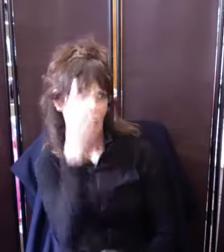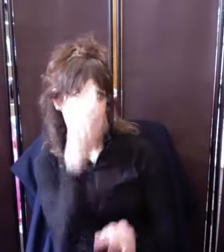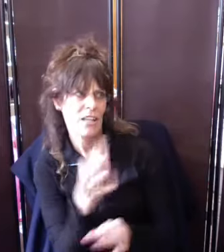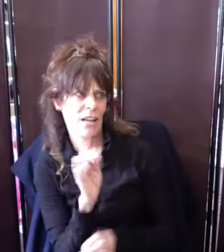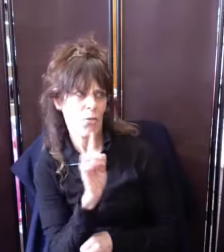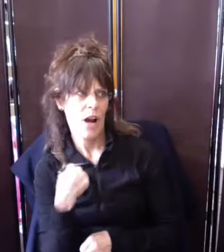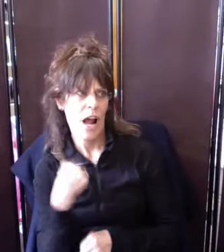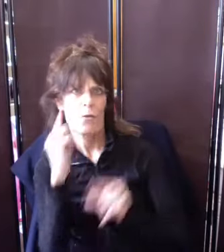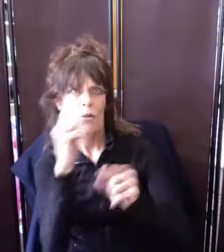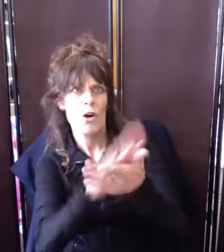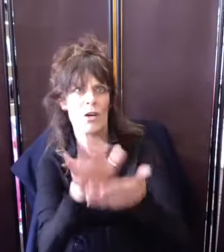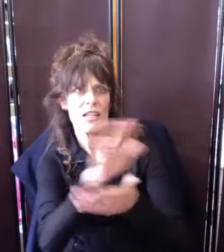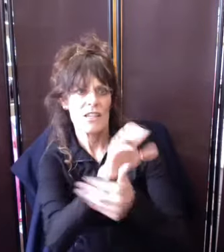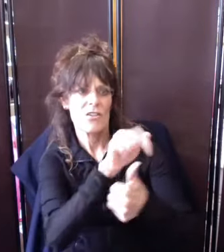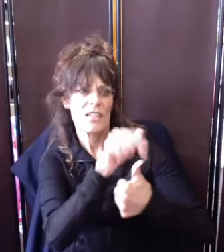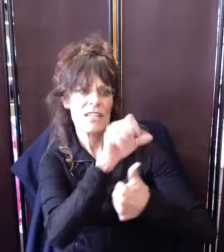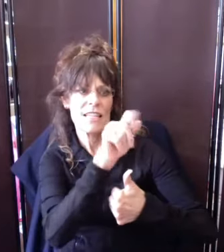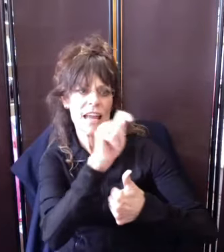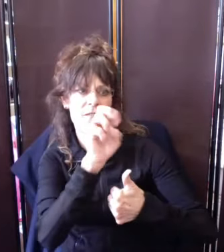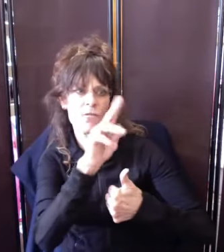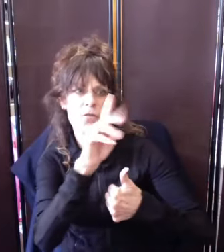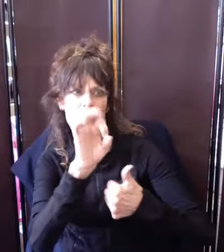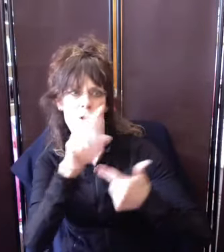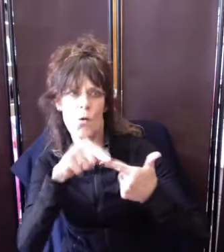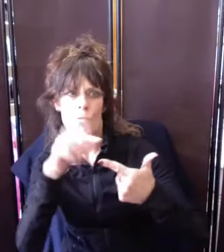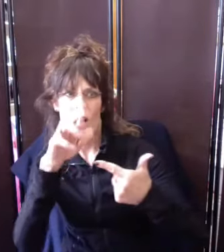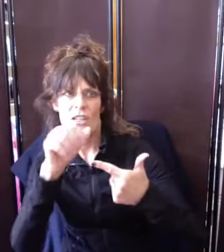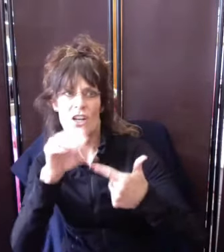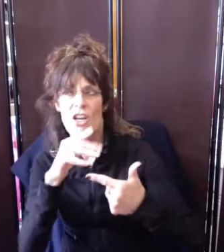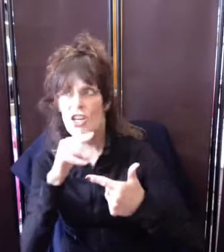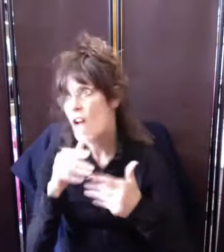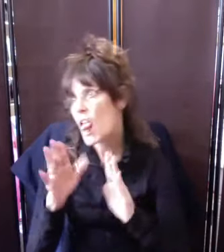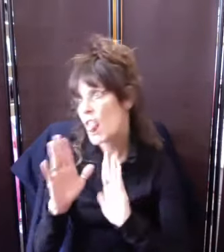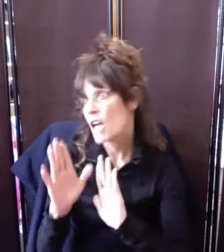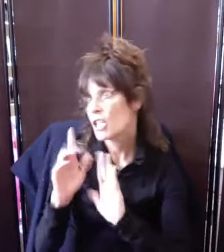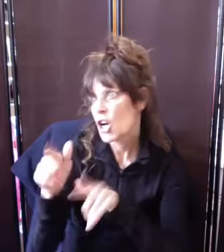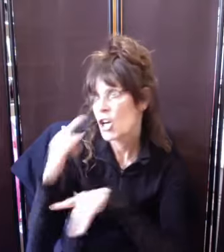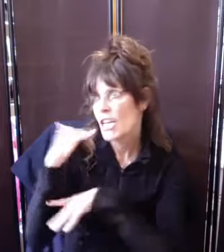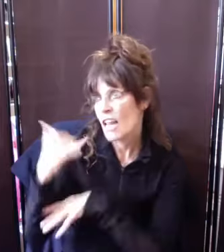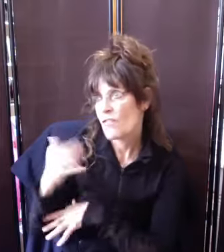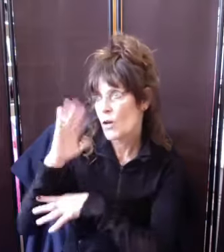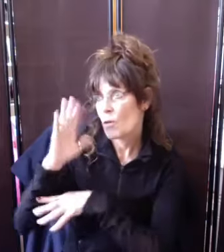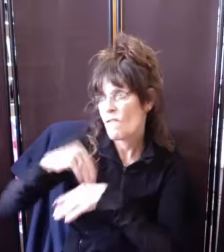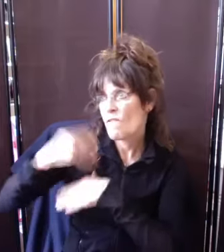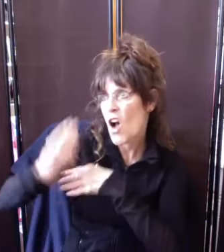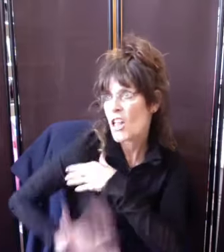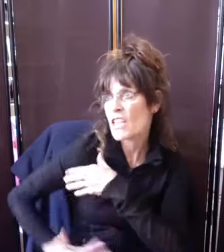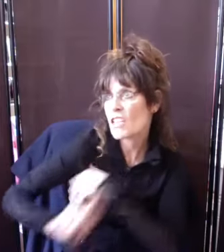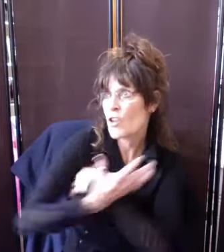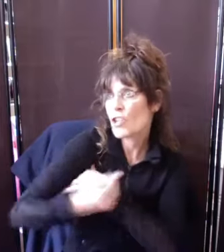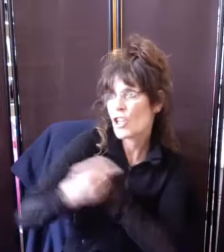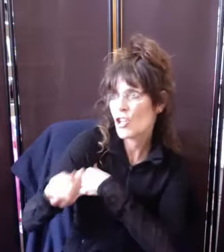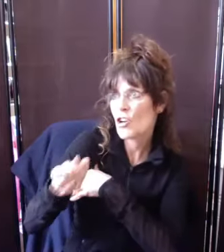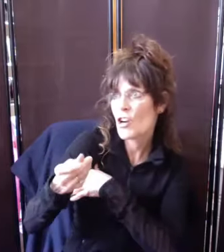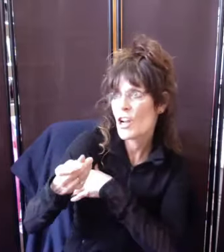It's either Stanford or Rice. And she said, you're not allowed to go to California because it's going to fall in the ocean or you're going to have blue hair. And I said,